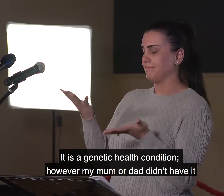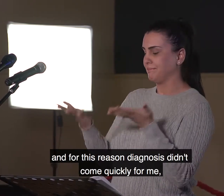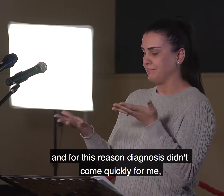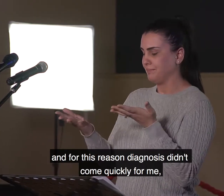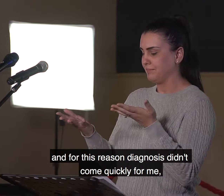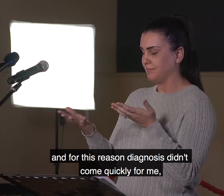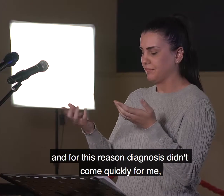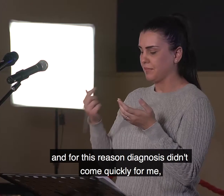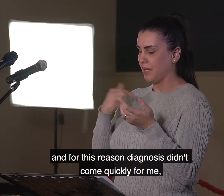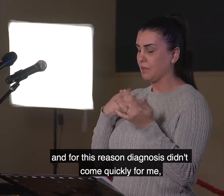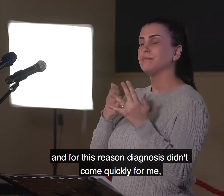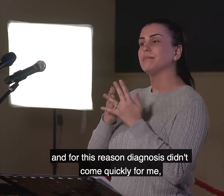And for this reason,